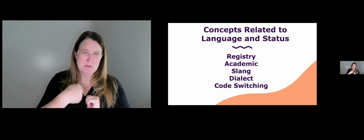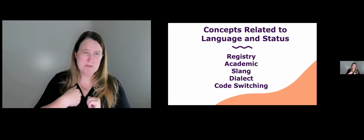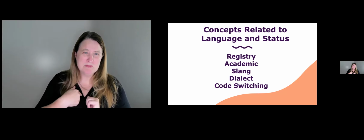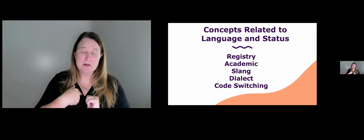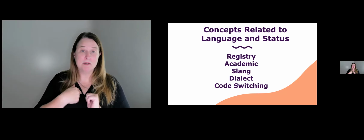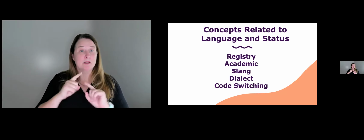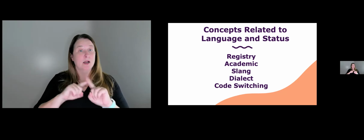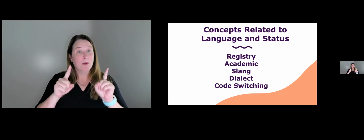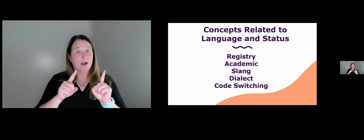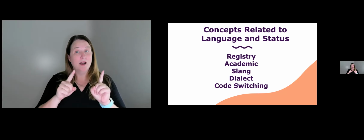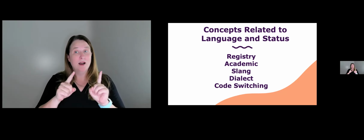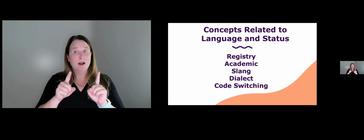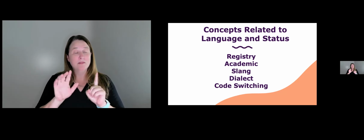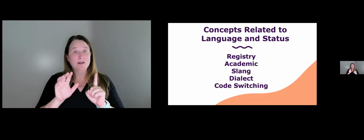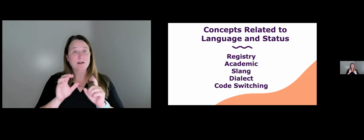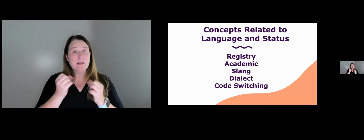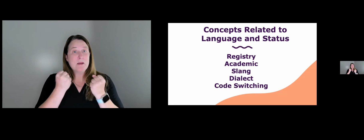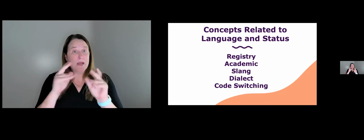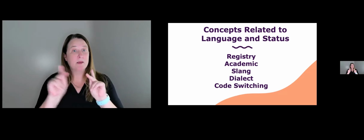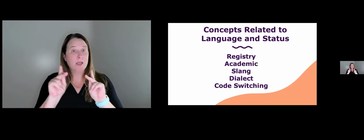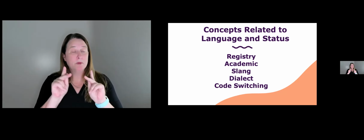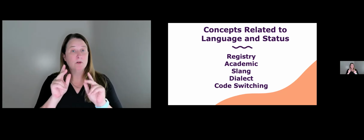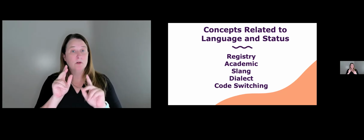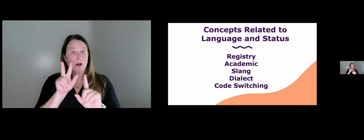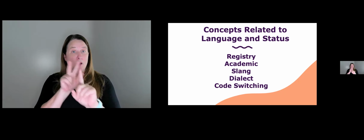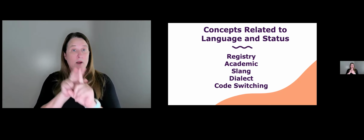In my generation, we didn't grow up with the word lit,